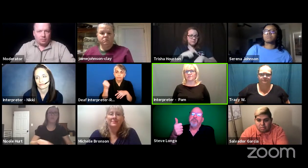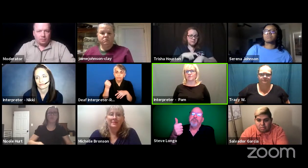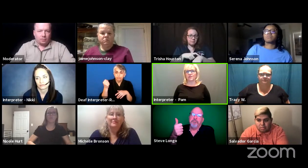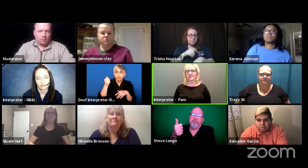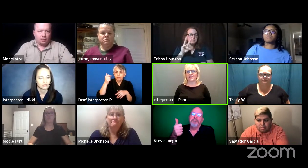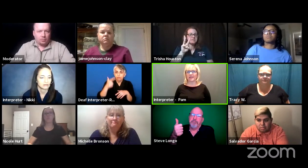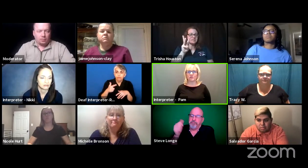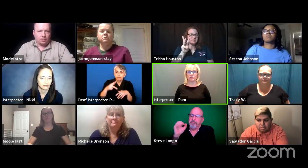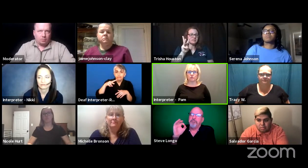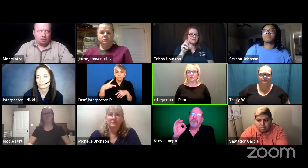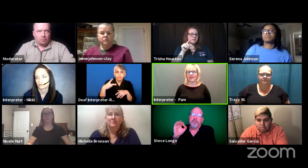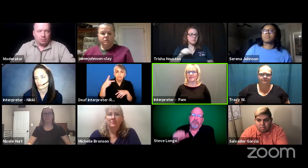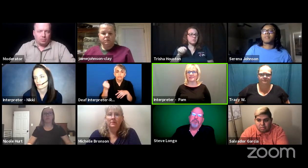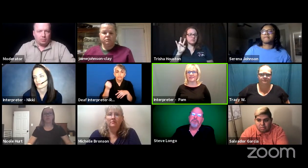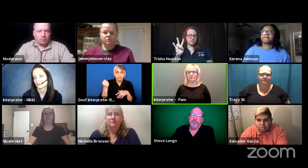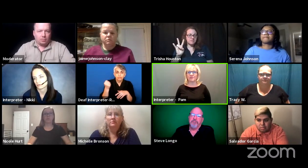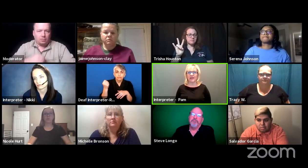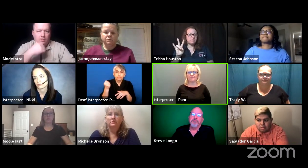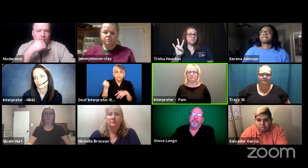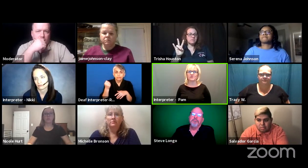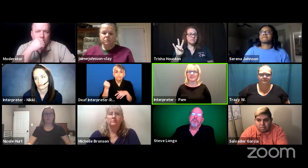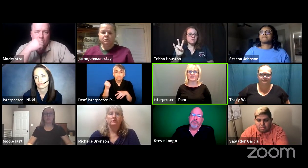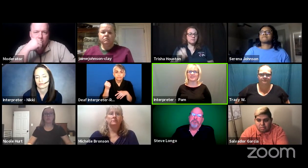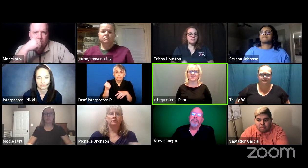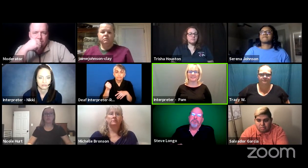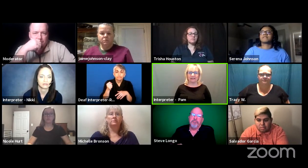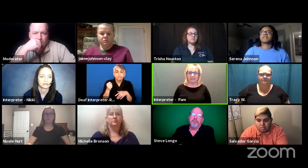for the second Tuesday at the same time from 6 till 7.